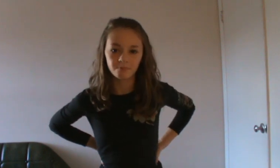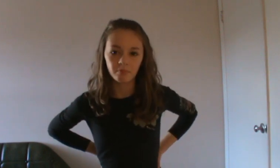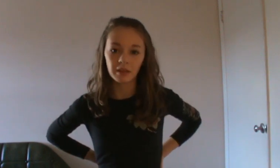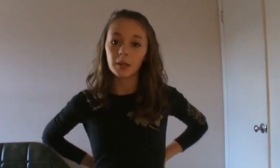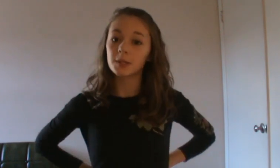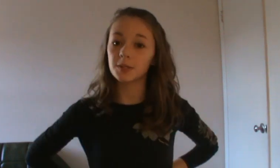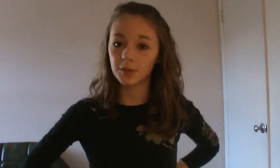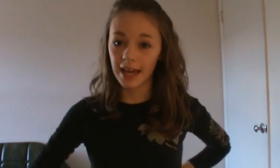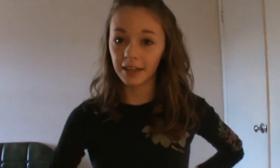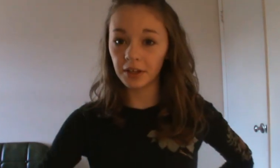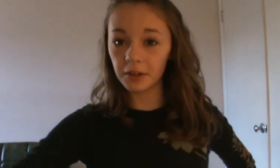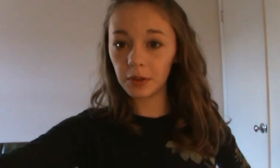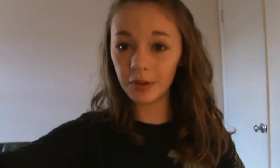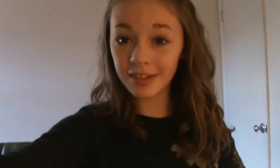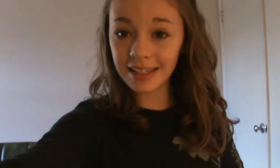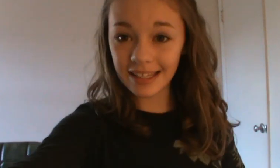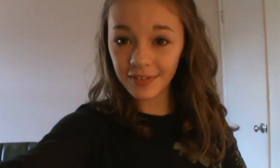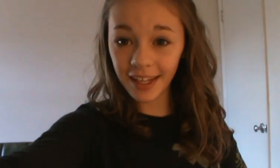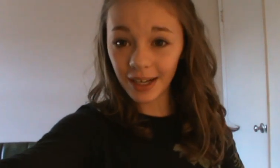So that concludes this video. ya!